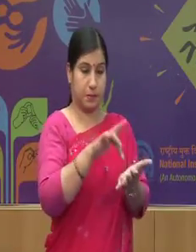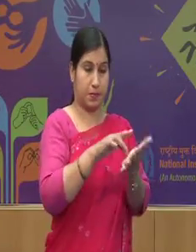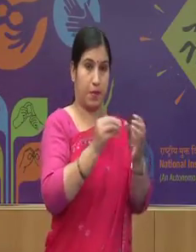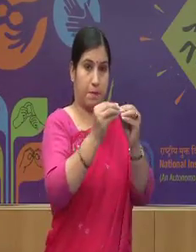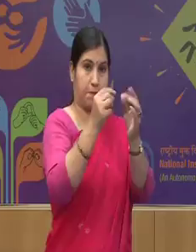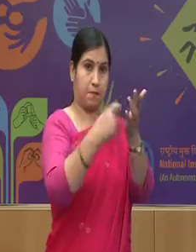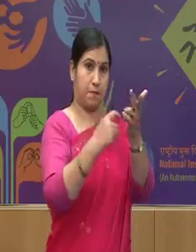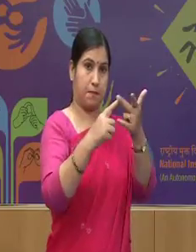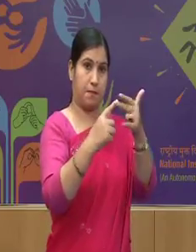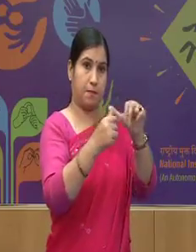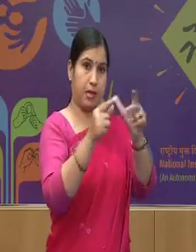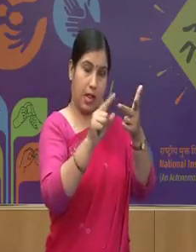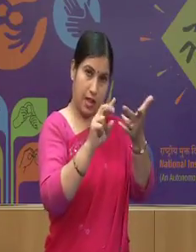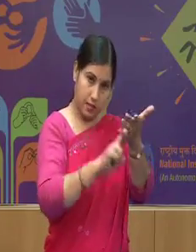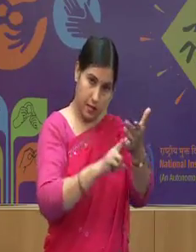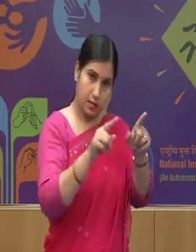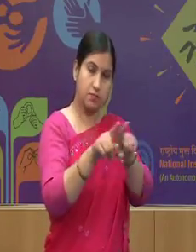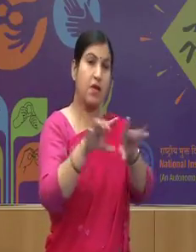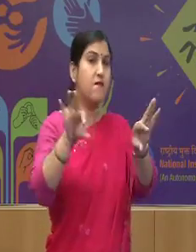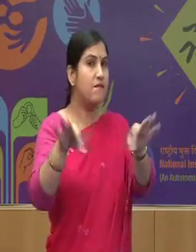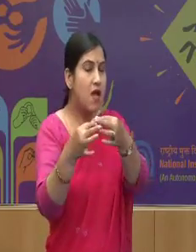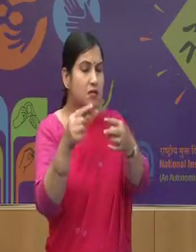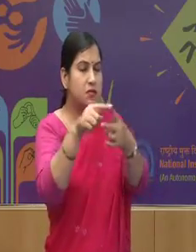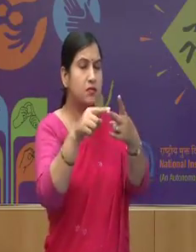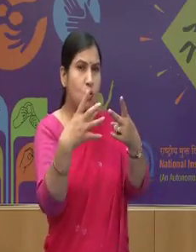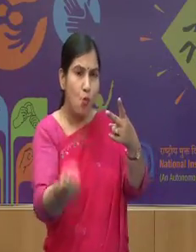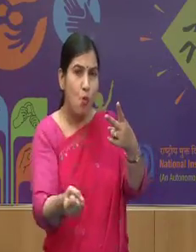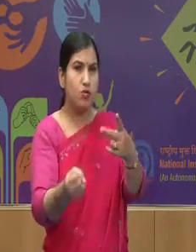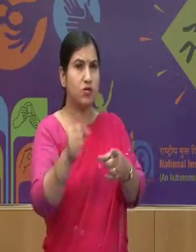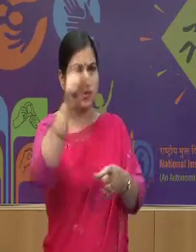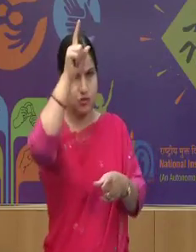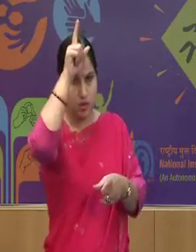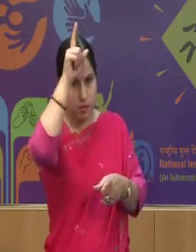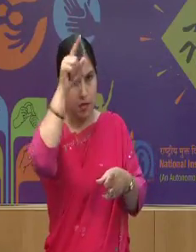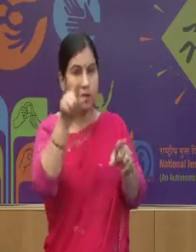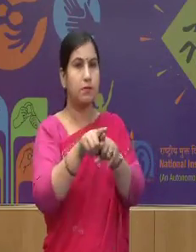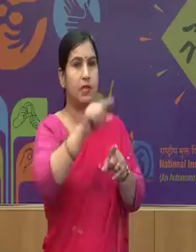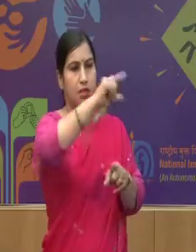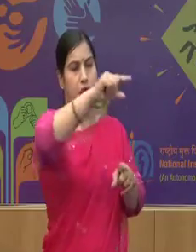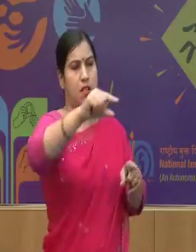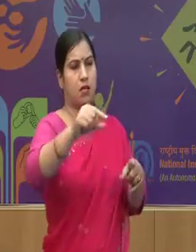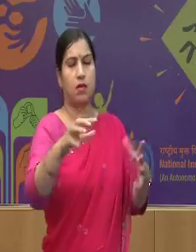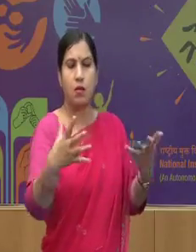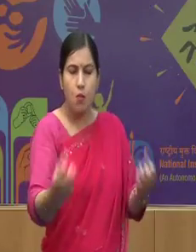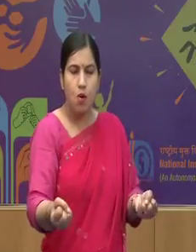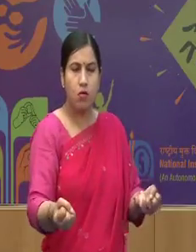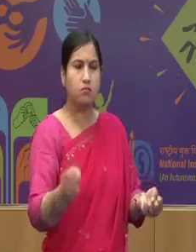Britain and France wanted Germany and Italy to act against Russia.